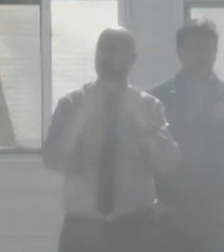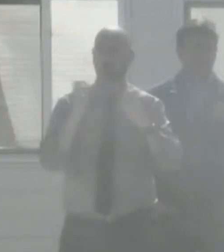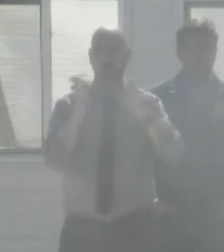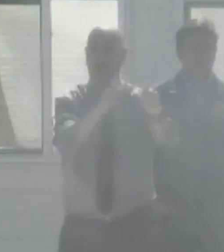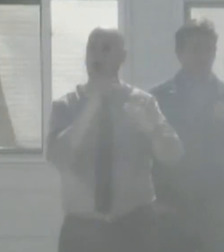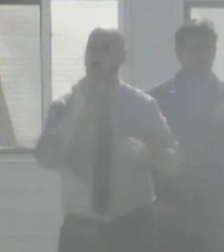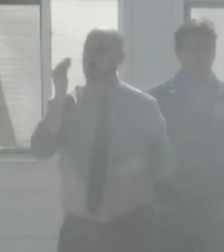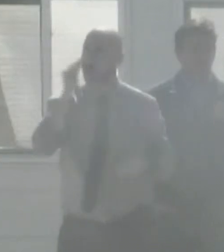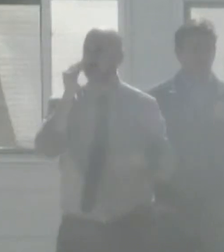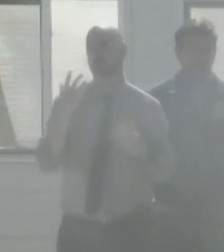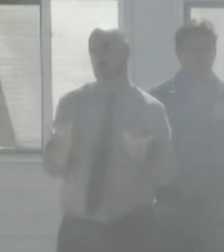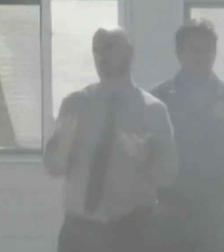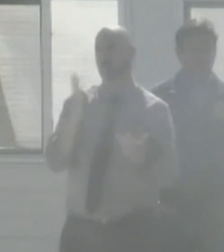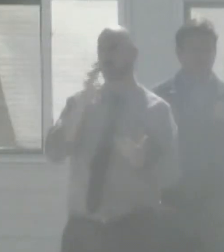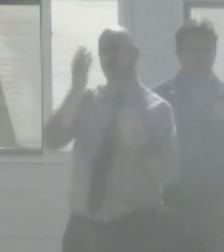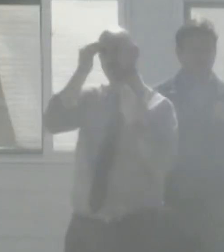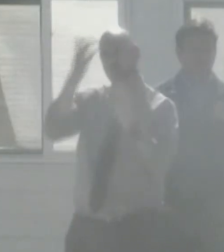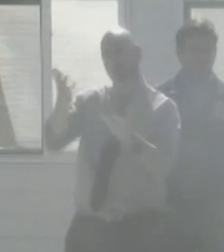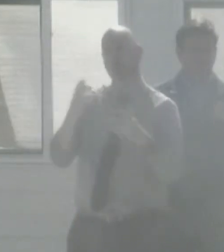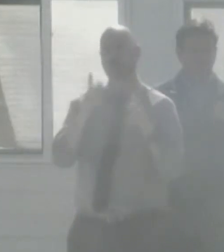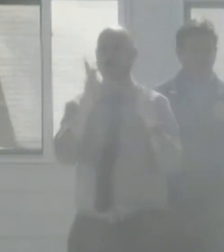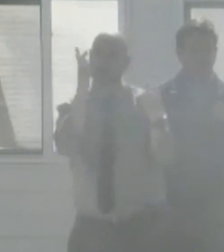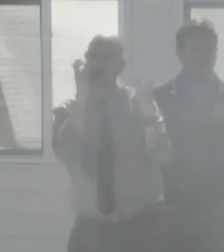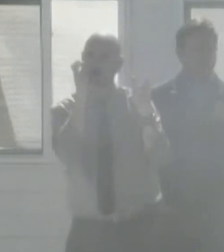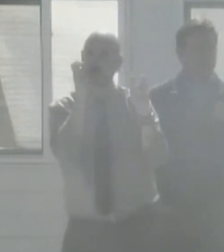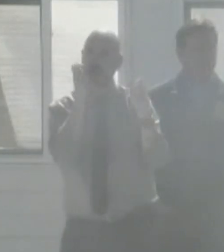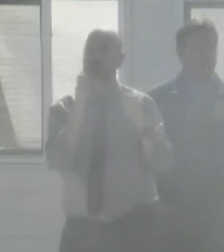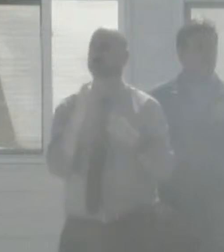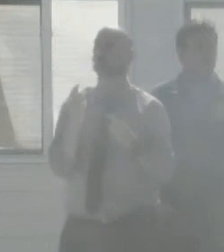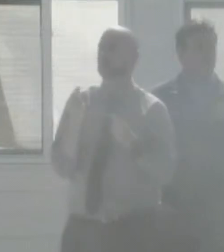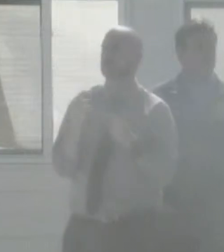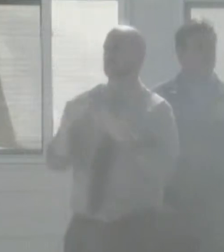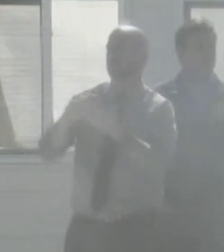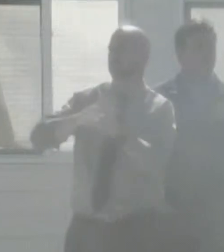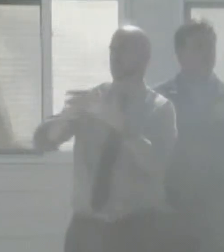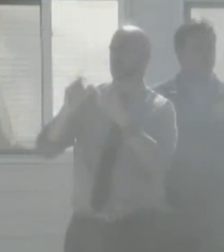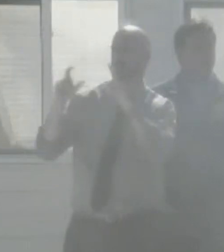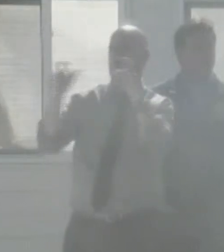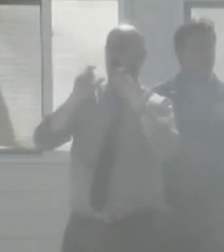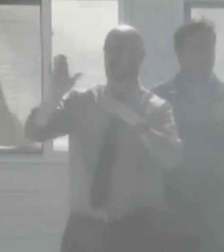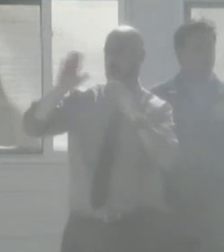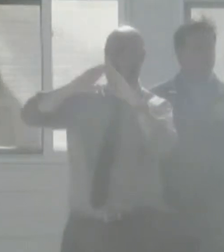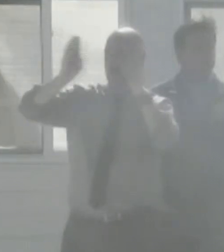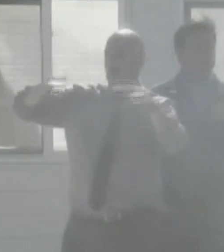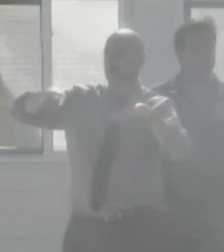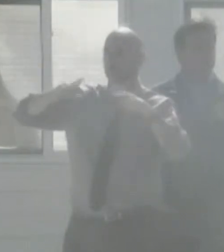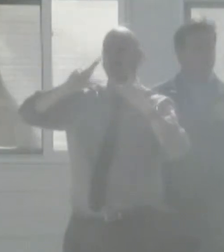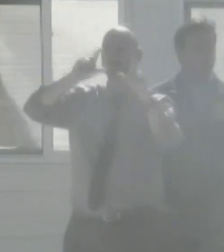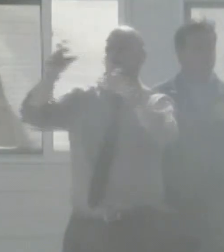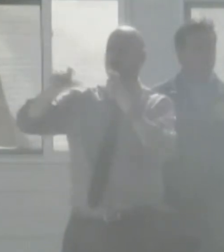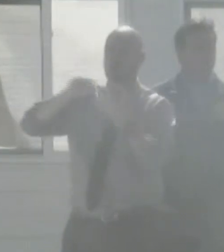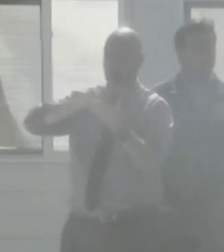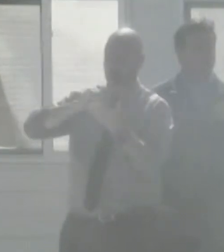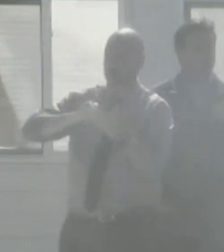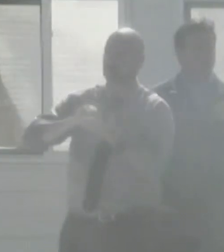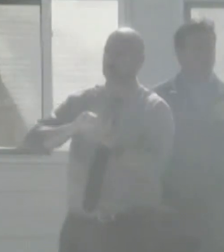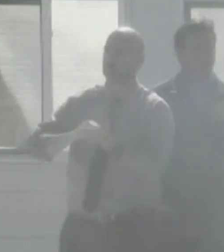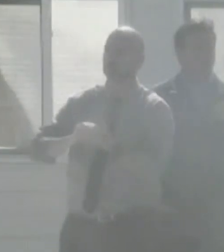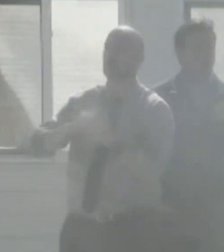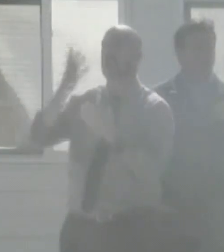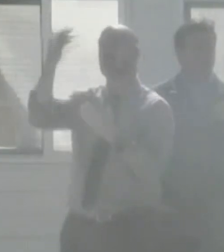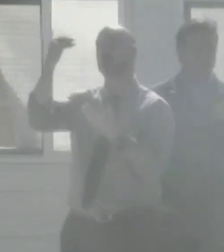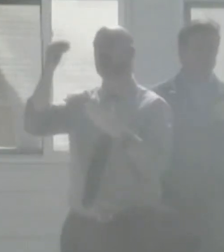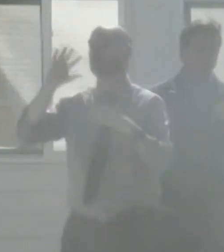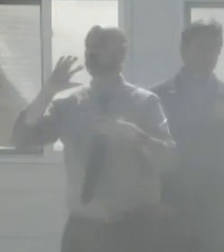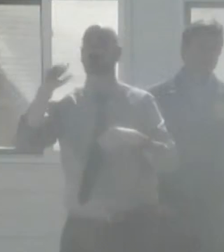do is document your damages. Make sure that you take a picture of all 4 sides of the outside of your home. When you go inside, make